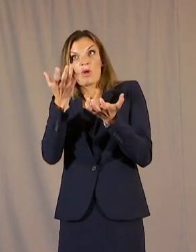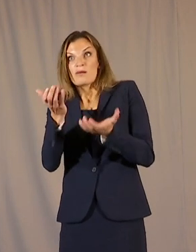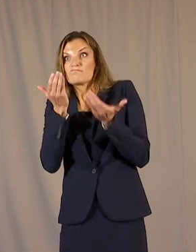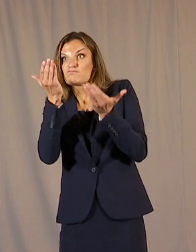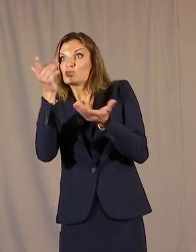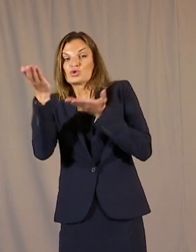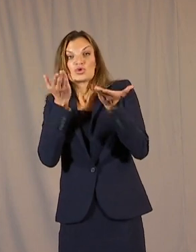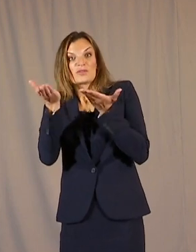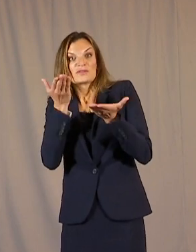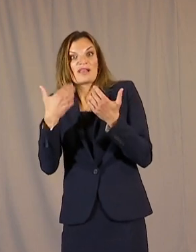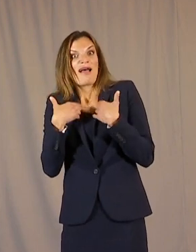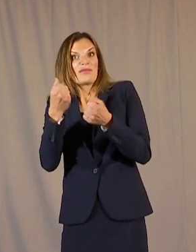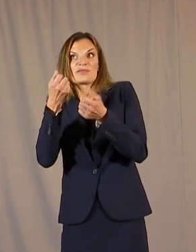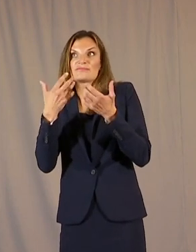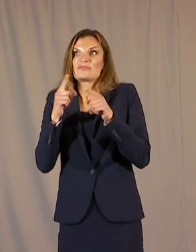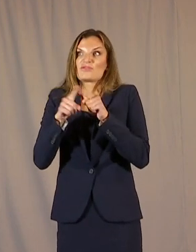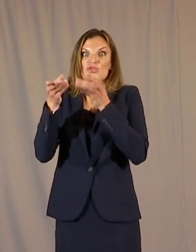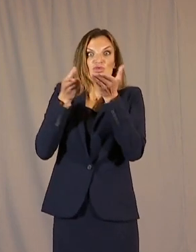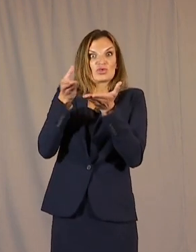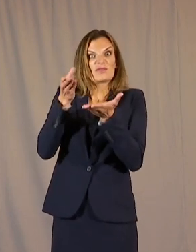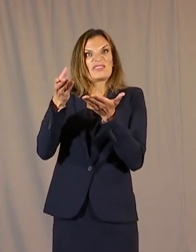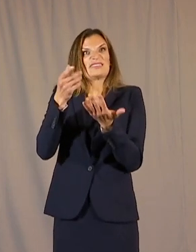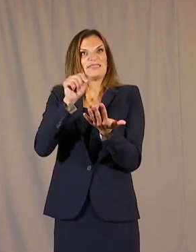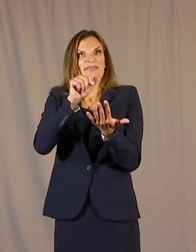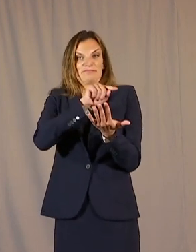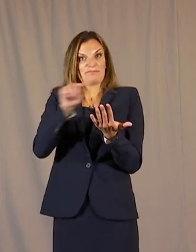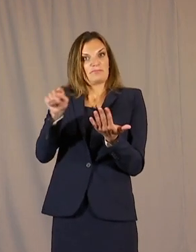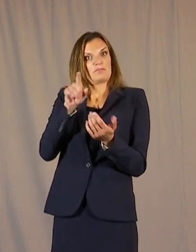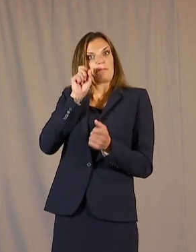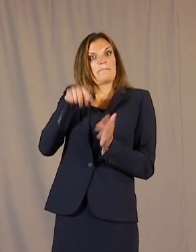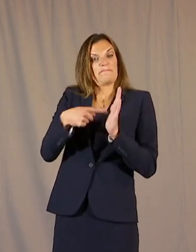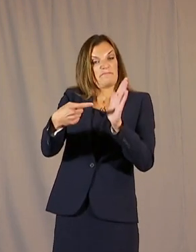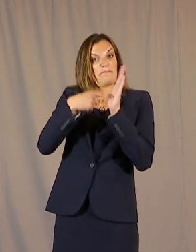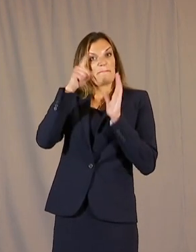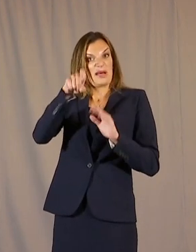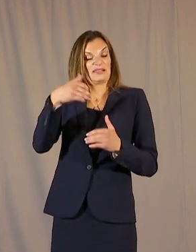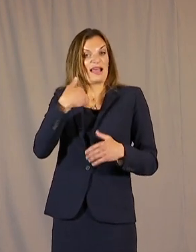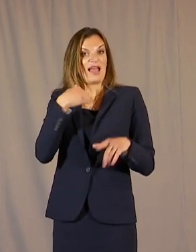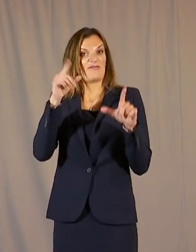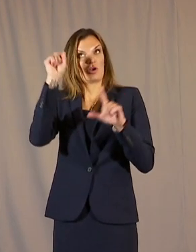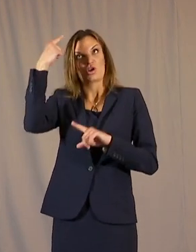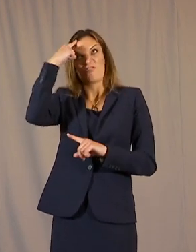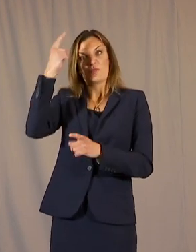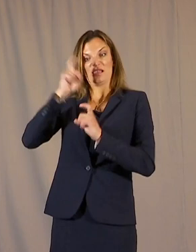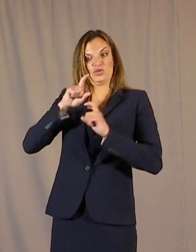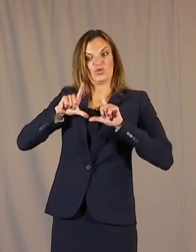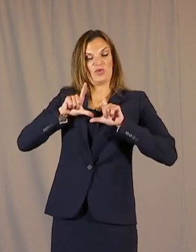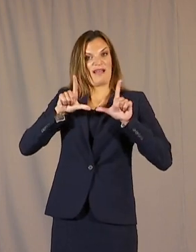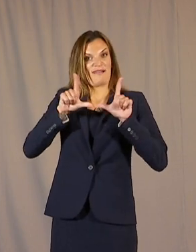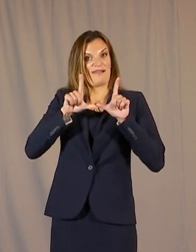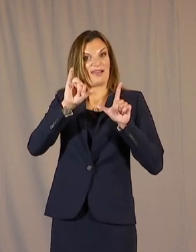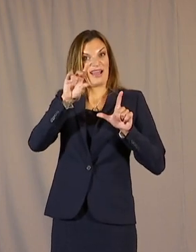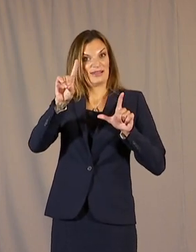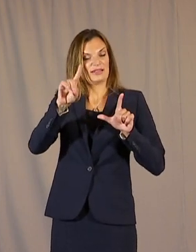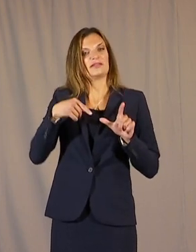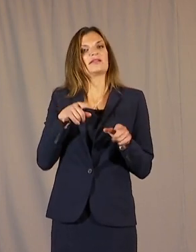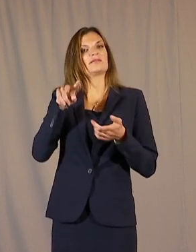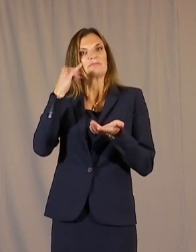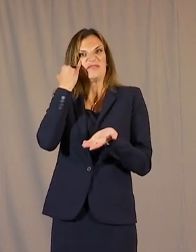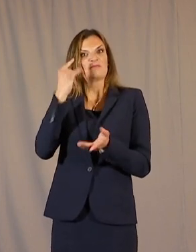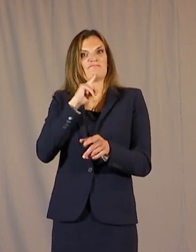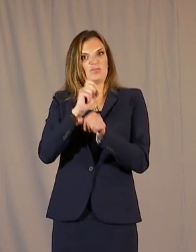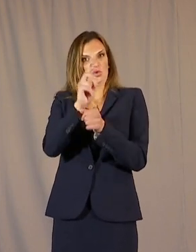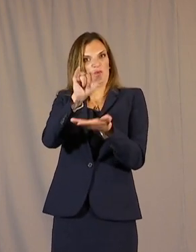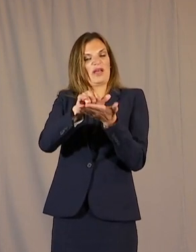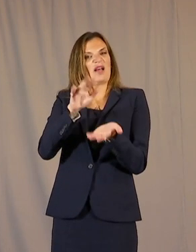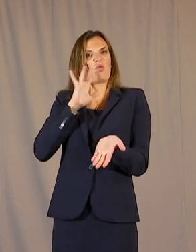You are already blocking out a lot of, you know, the community, one, who don't have state IDs or government-issued IDs